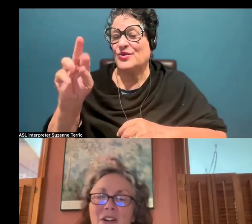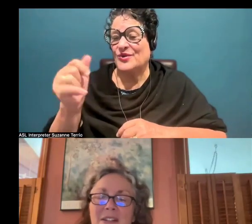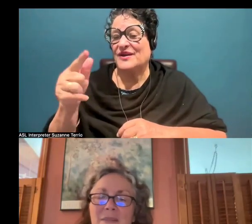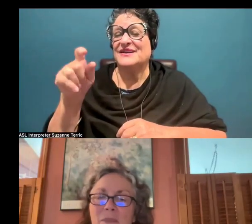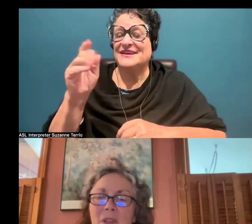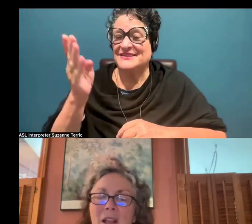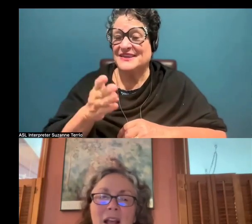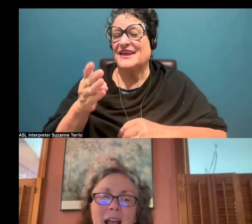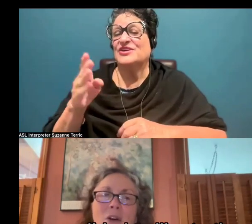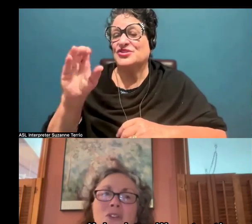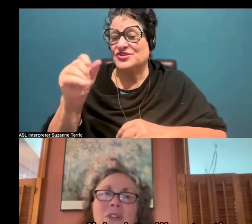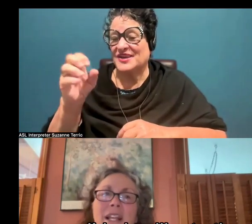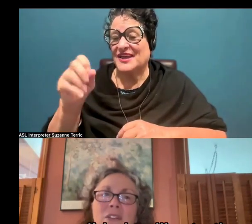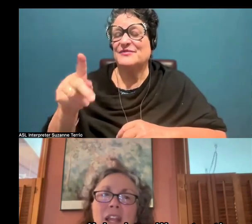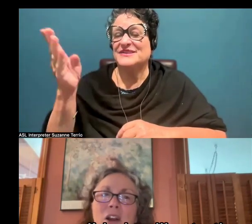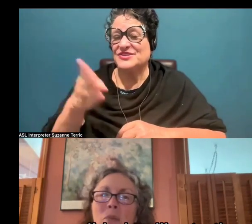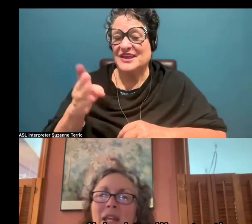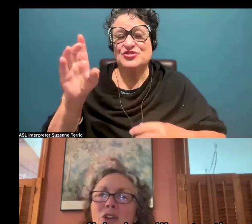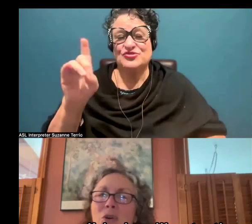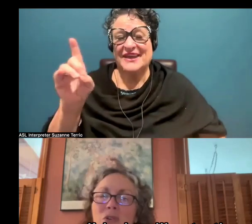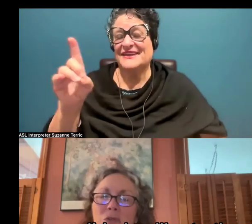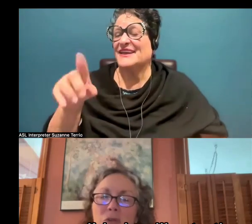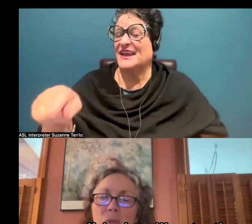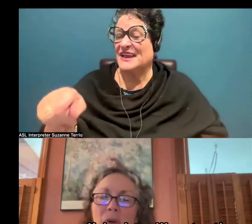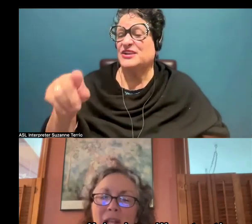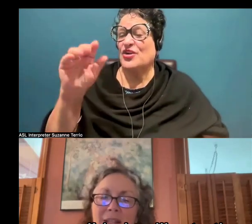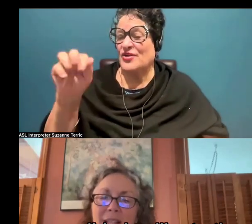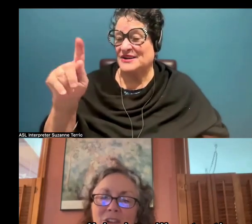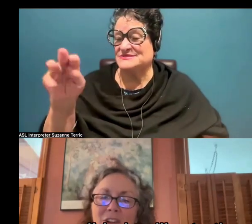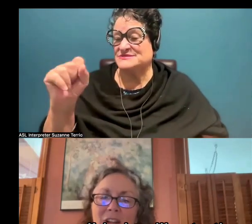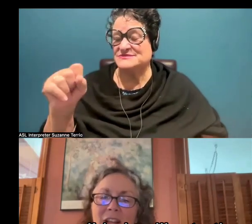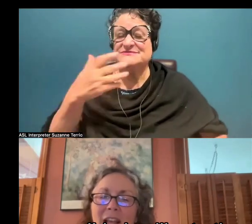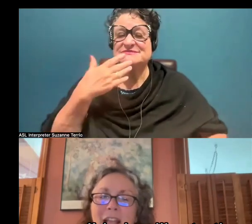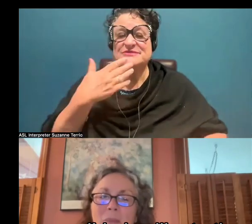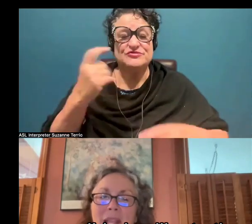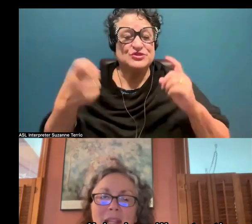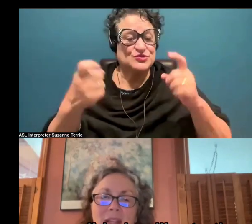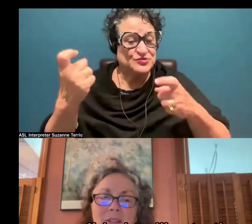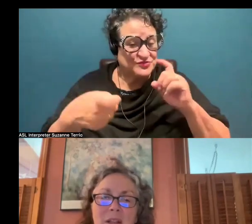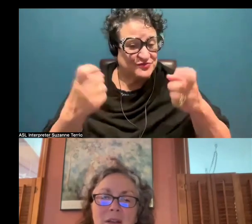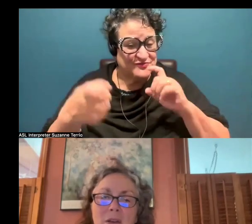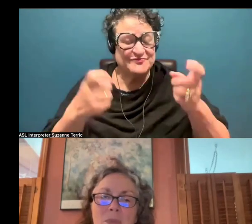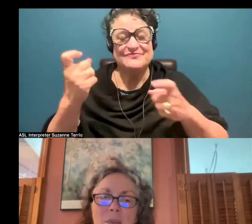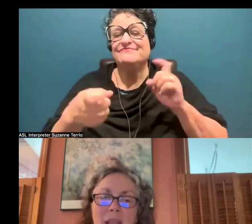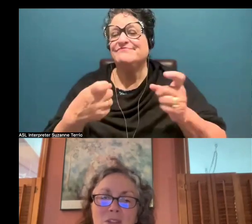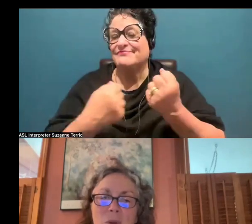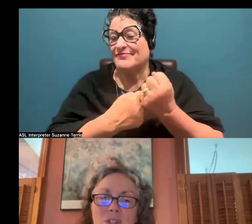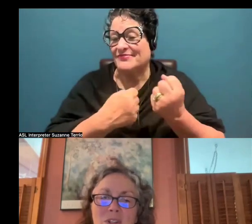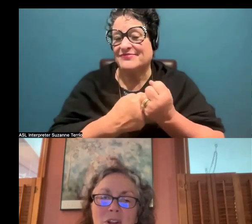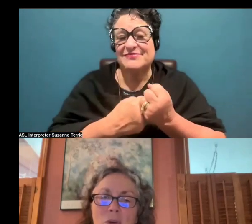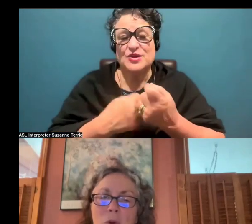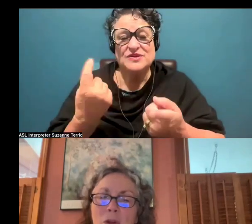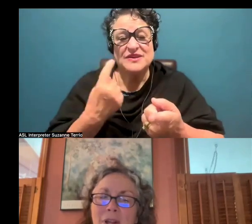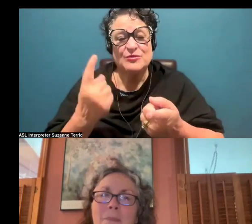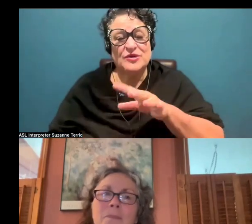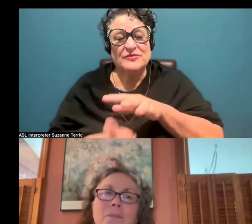bookshop.org/shop/Drake Arts. I'd also like to thank our many donors for supporting us here and making these. Oops, somebody has a